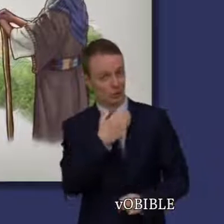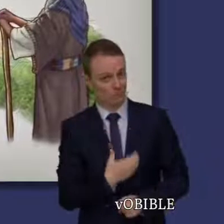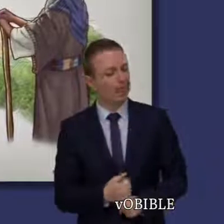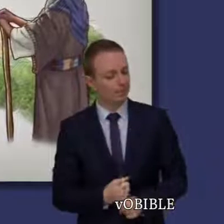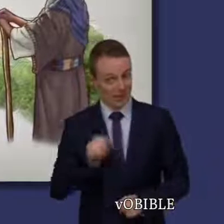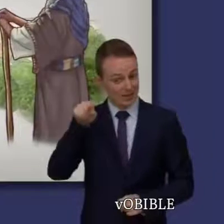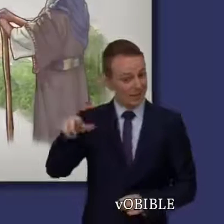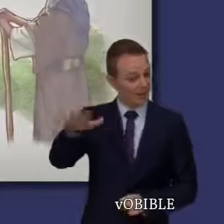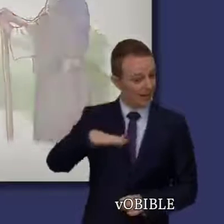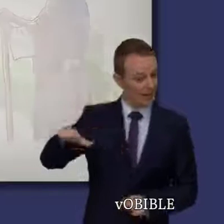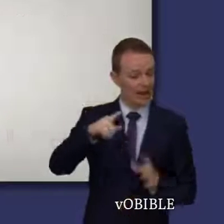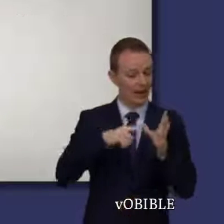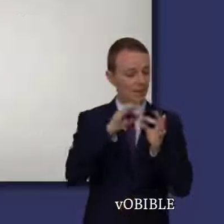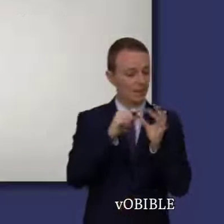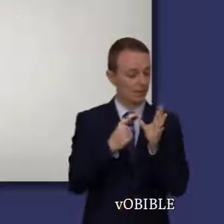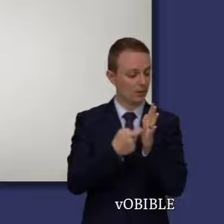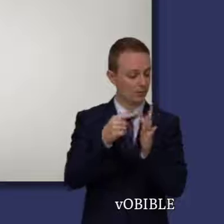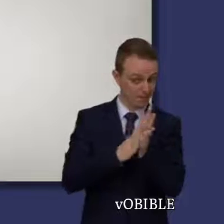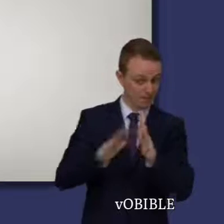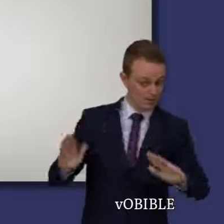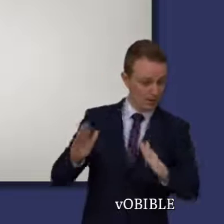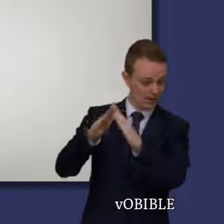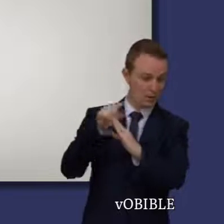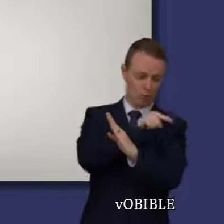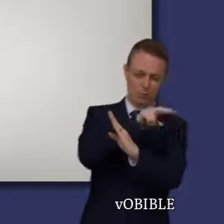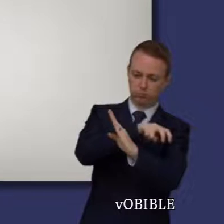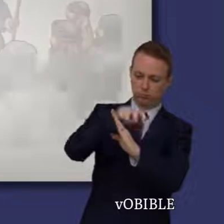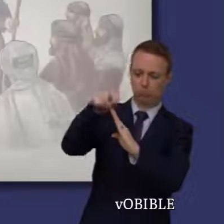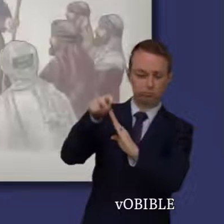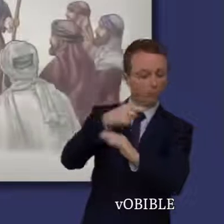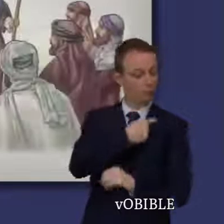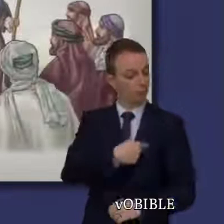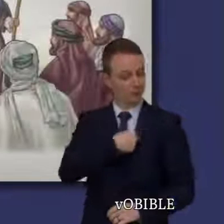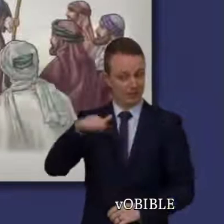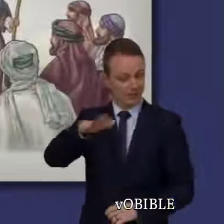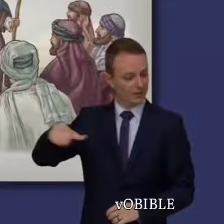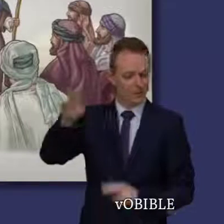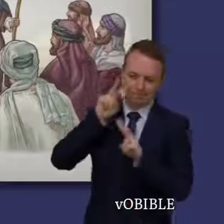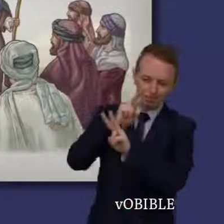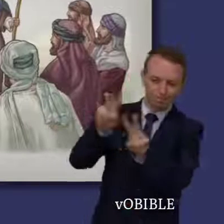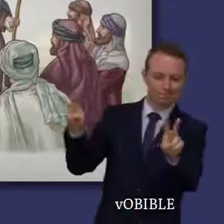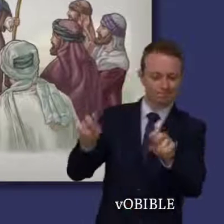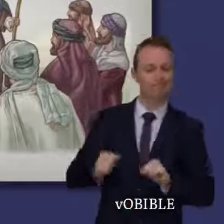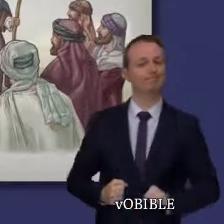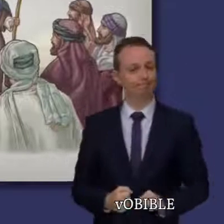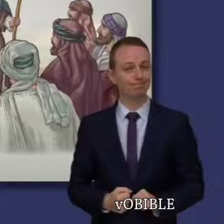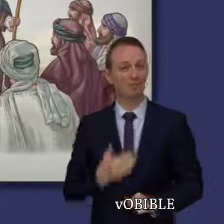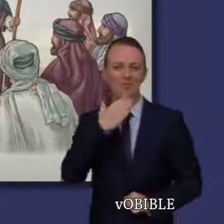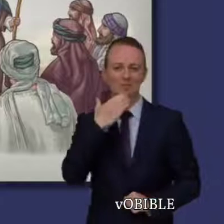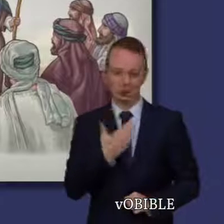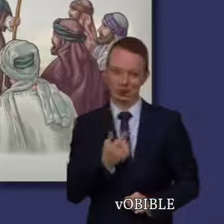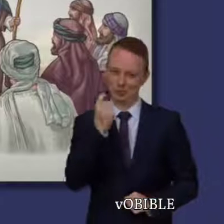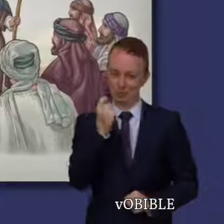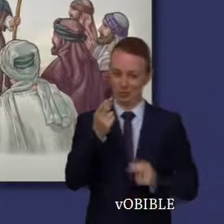to view the Promised Land. Because Moses is soon to die, Jehovah tells him to appoint Joshua to